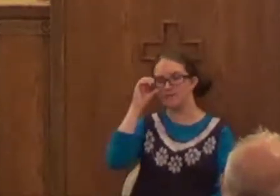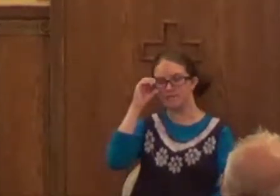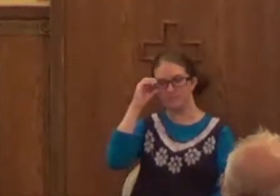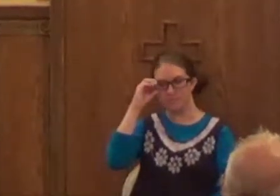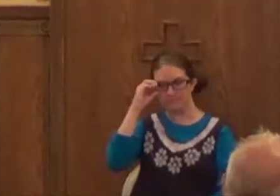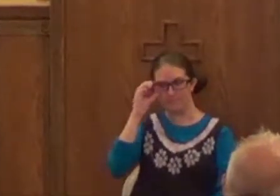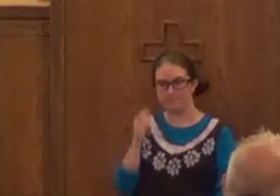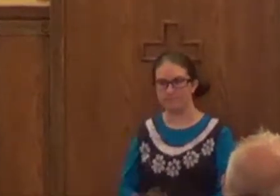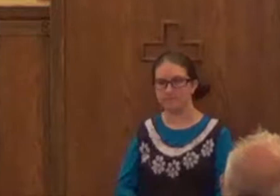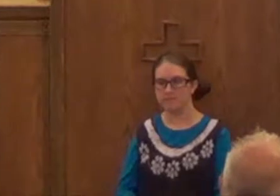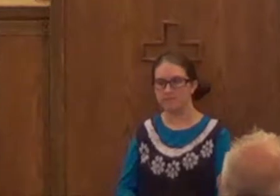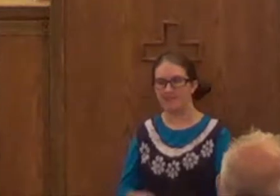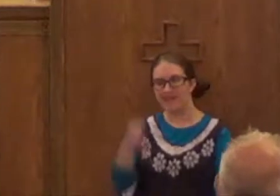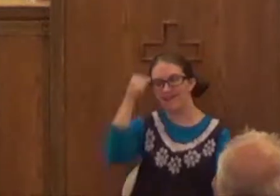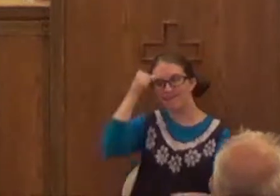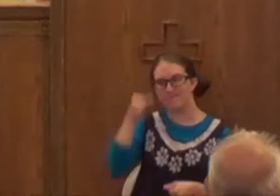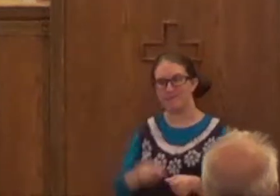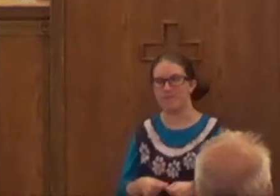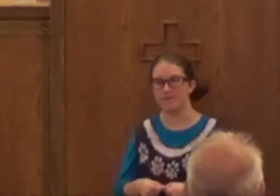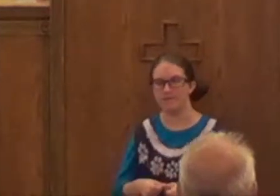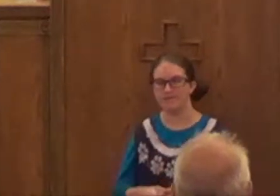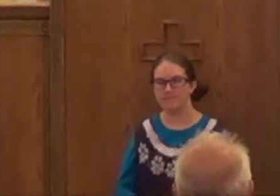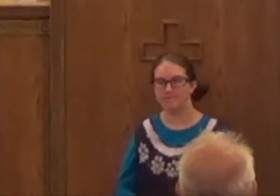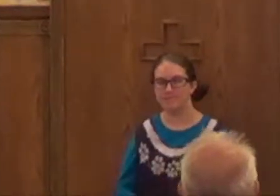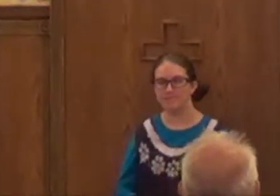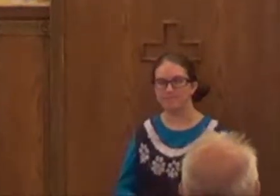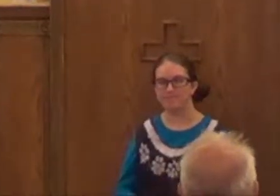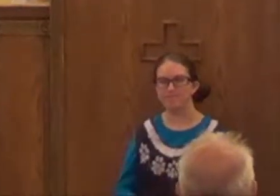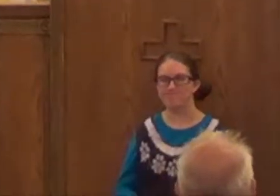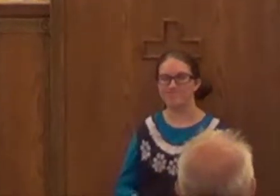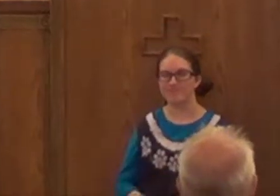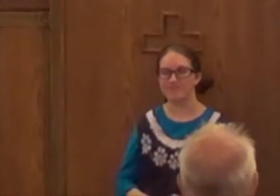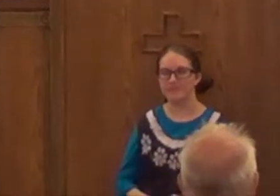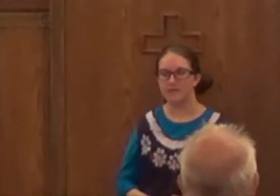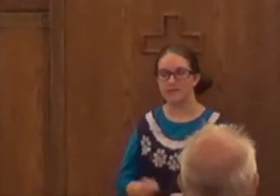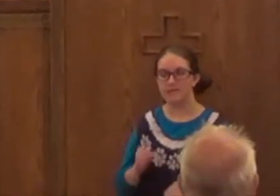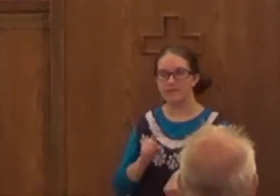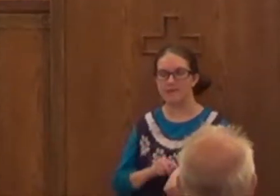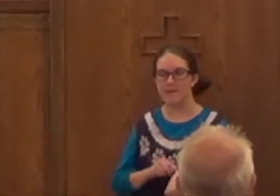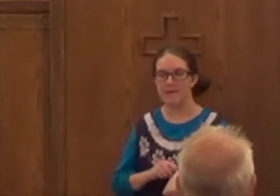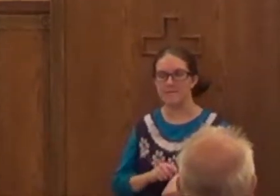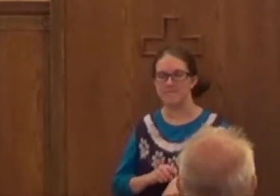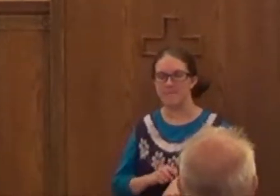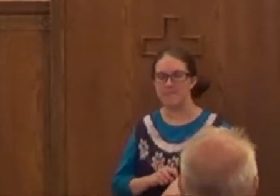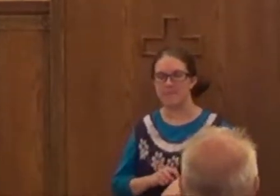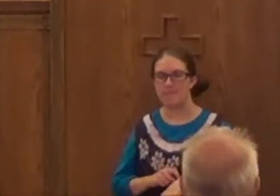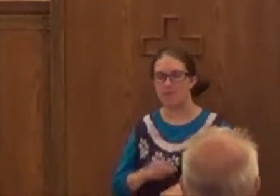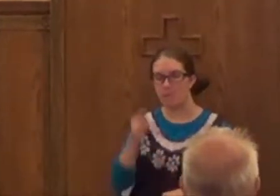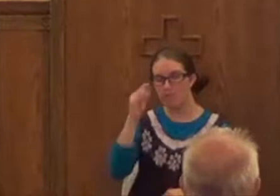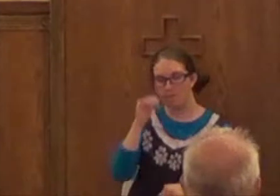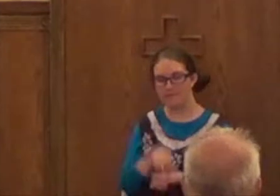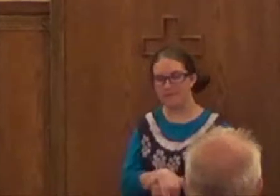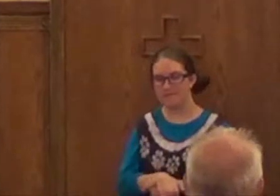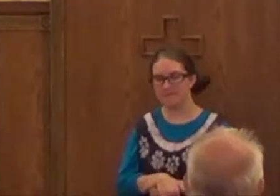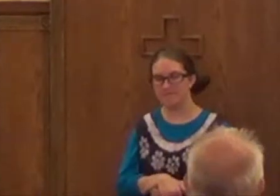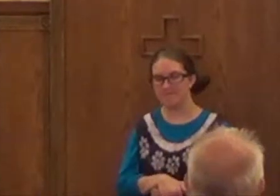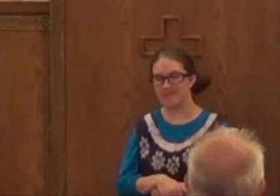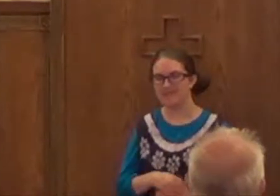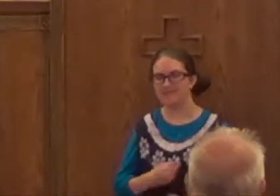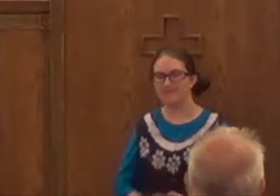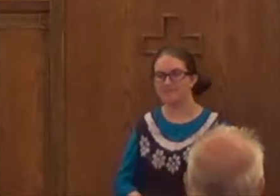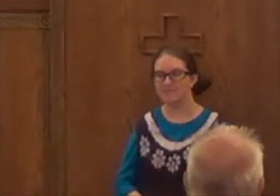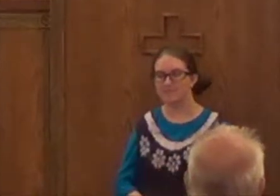I remember the timing of Yeah. One night I had